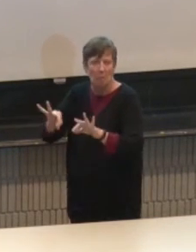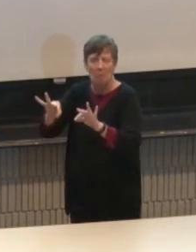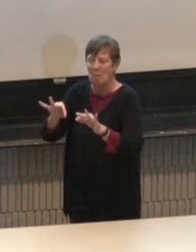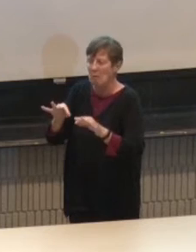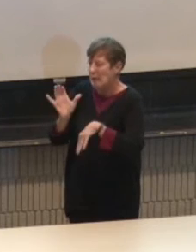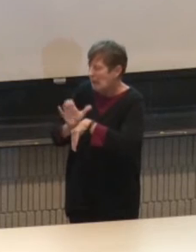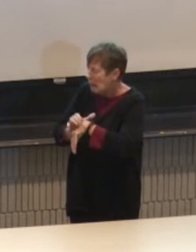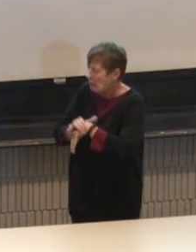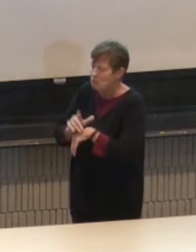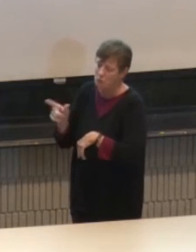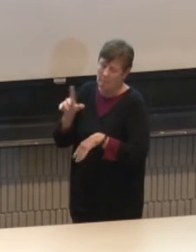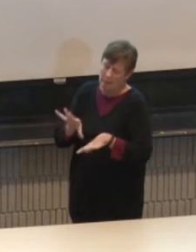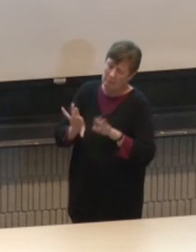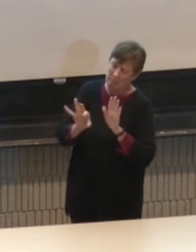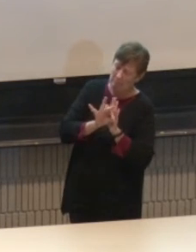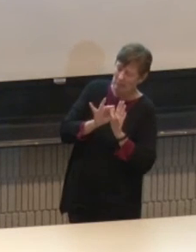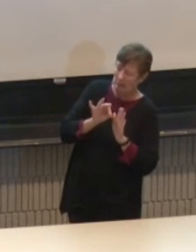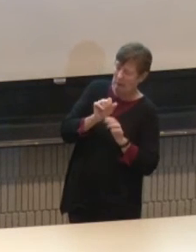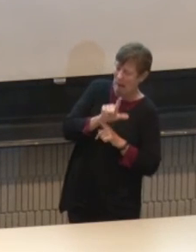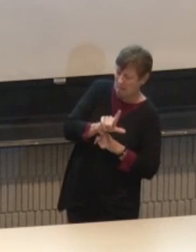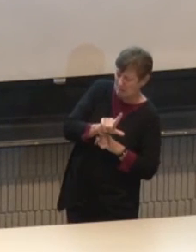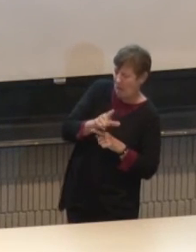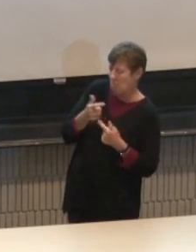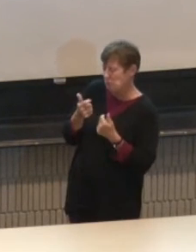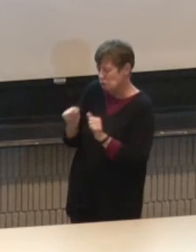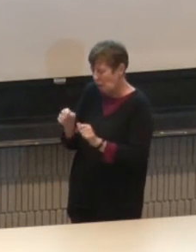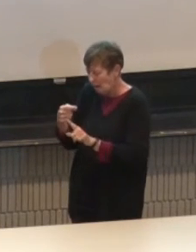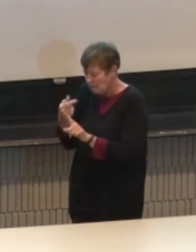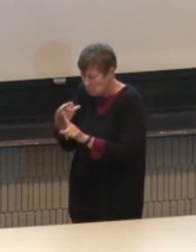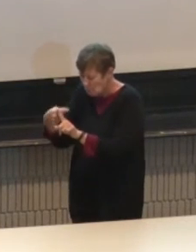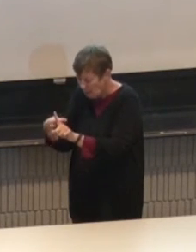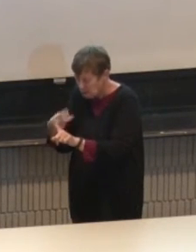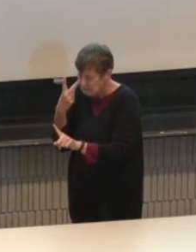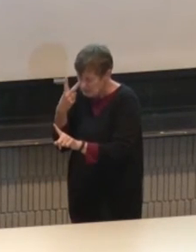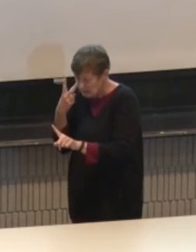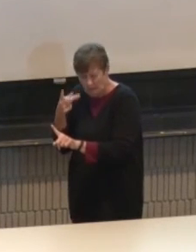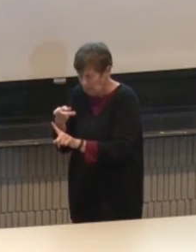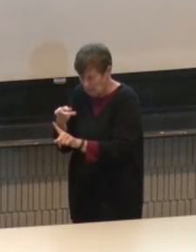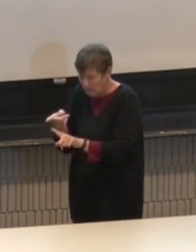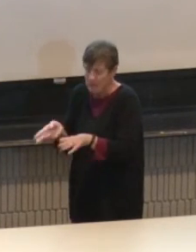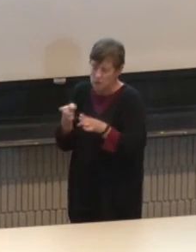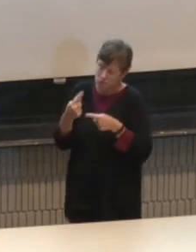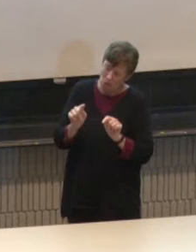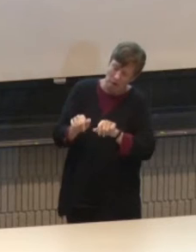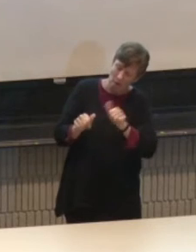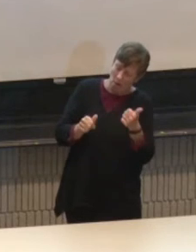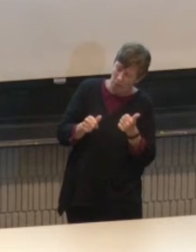need ASL. Just try one for a few months and see what you think, and then try another approach. And I always found it to be